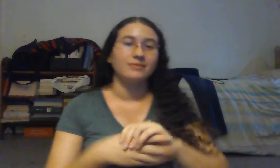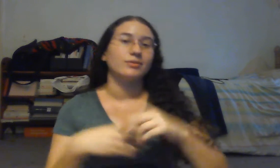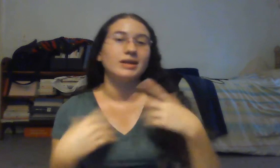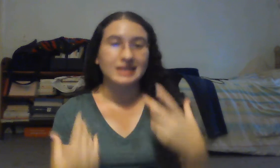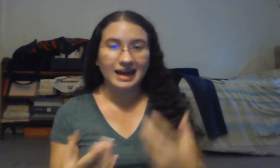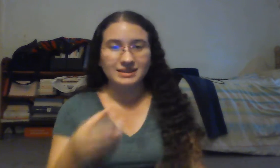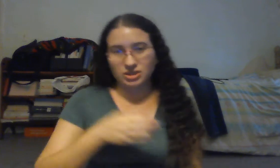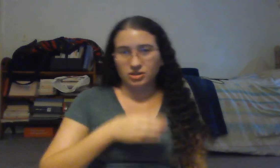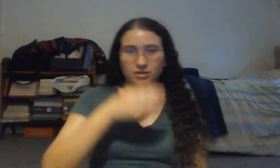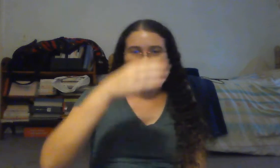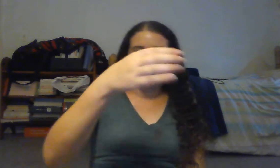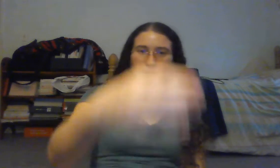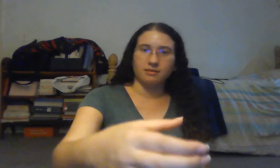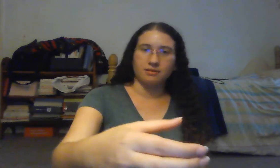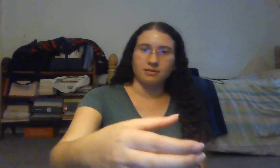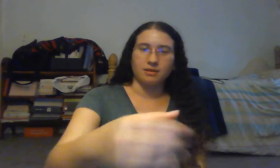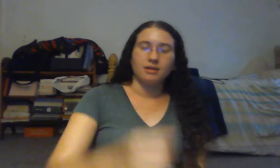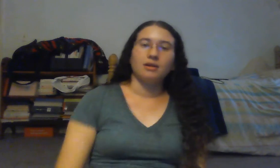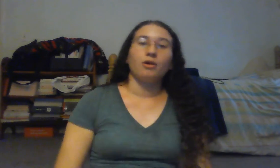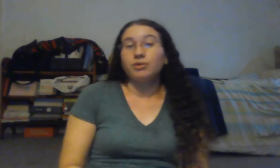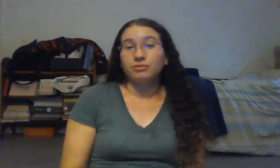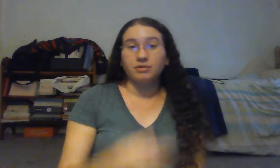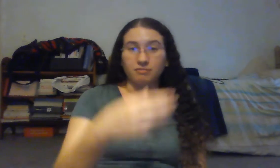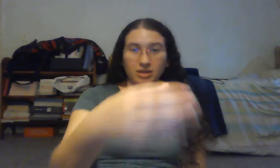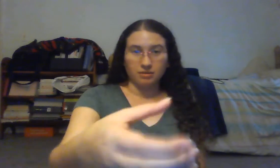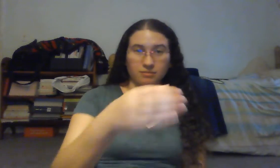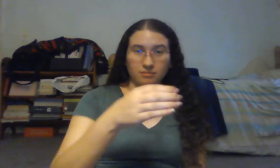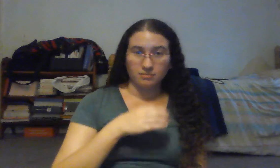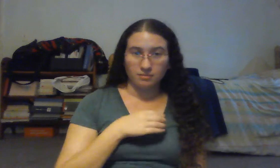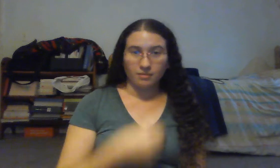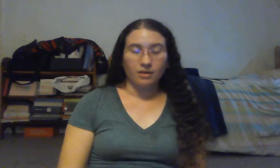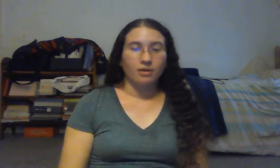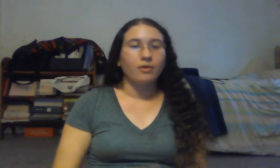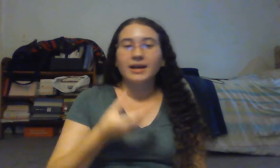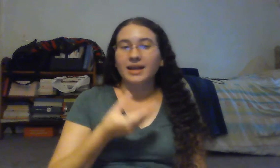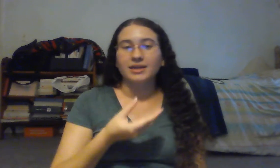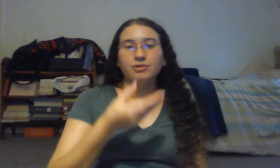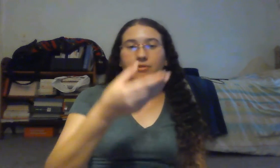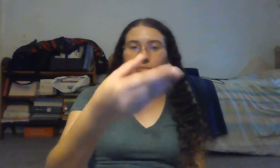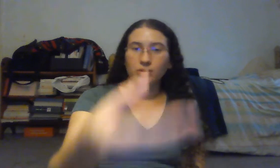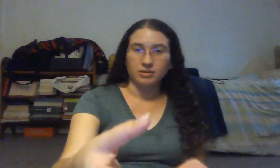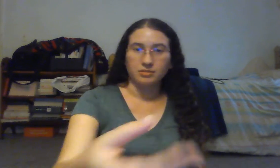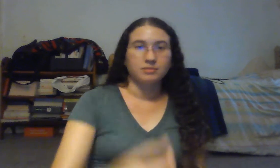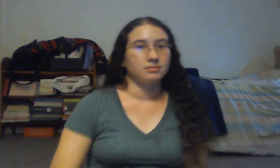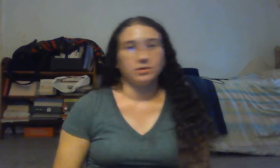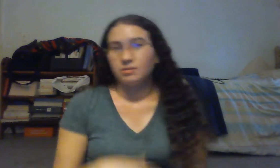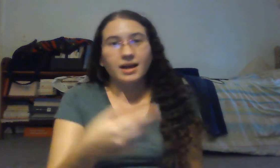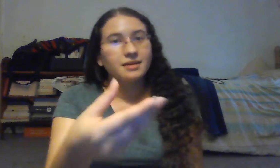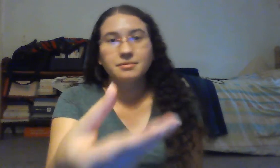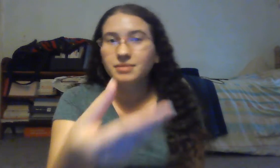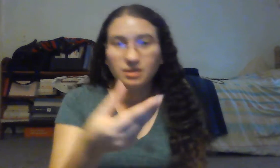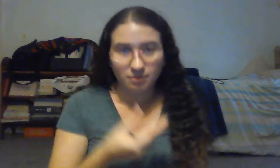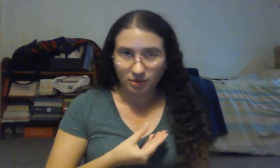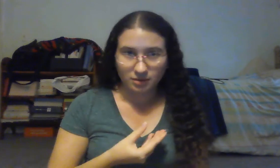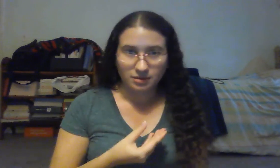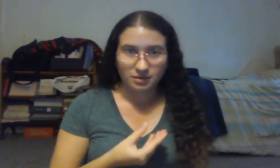you a glass. It just looks like this. Or you give me. Or I hand you a book. You hand me a book.